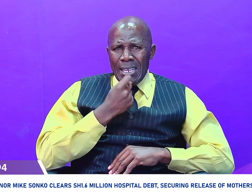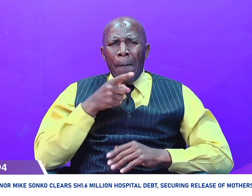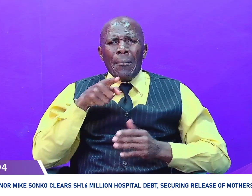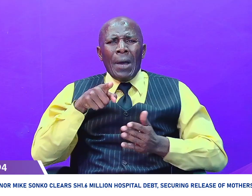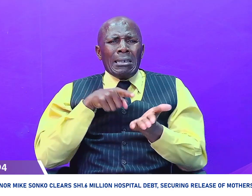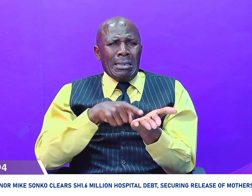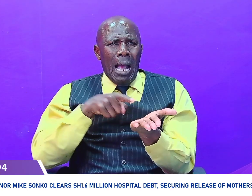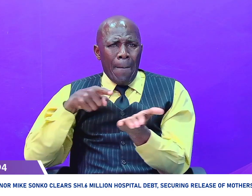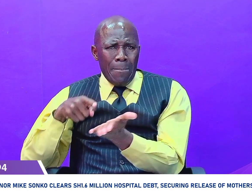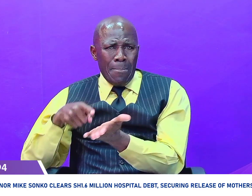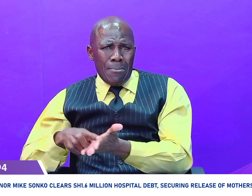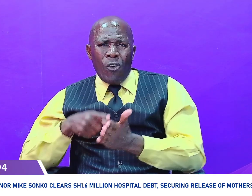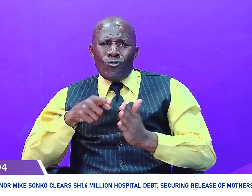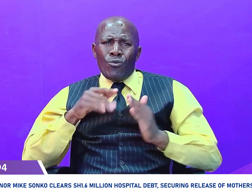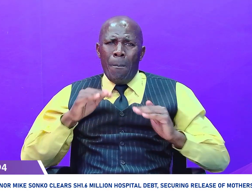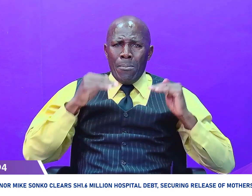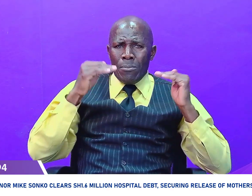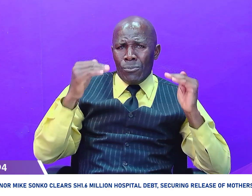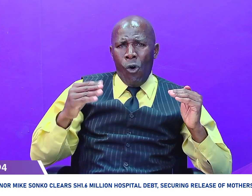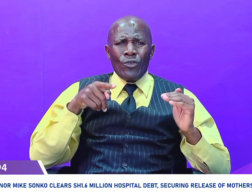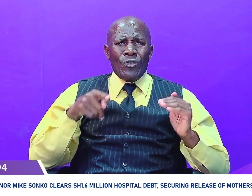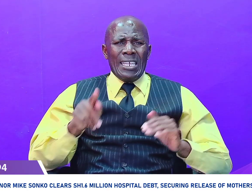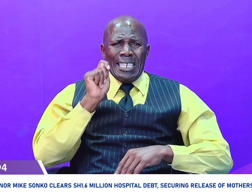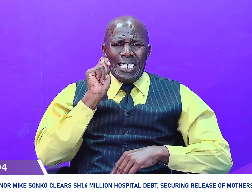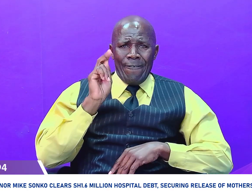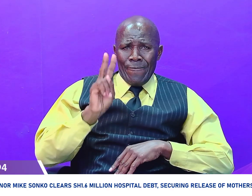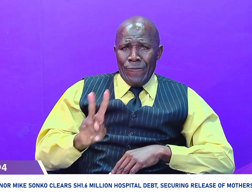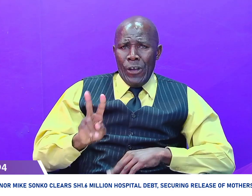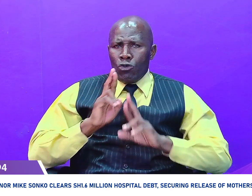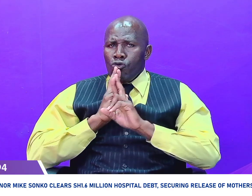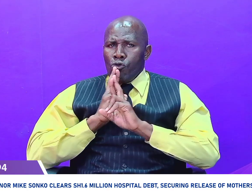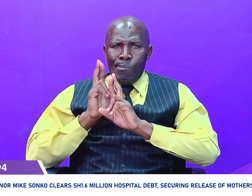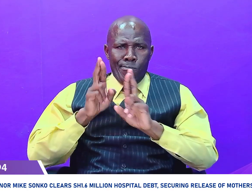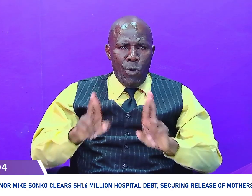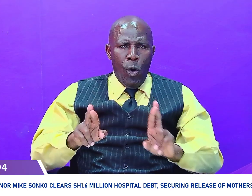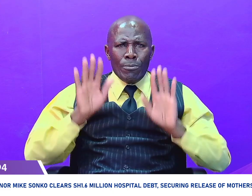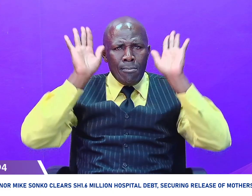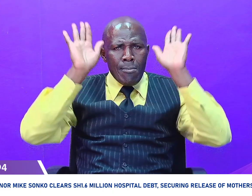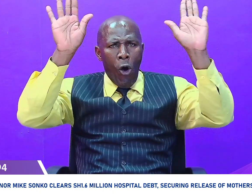that highlighted the dire financial predicament of the stranded mothers.